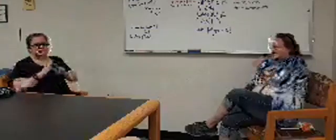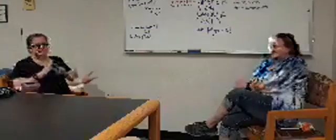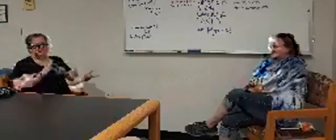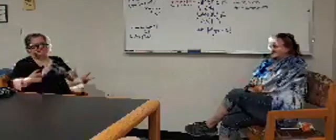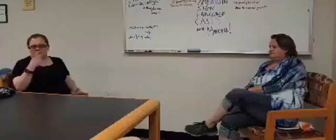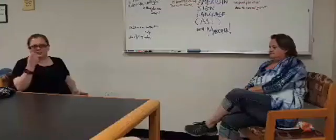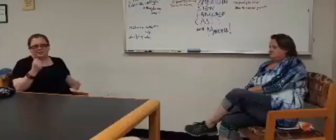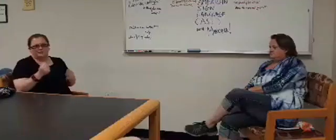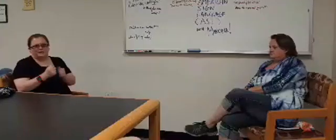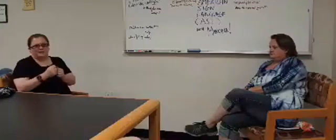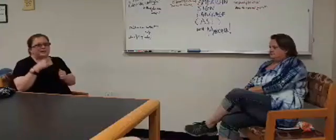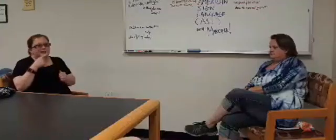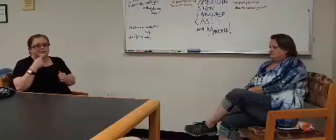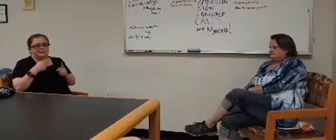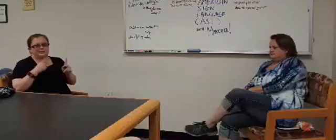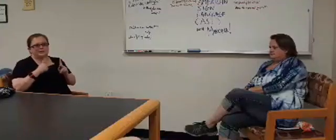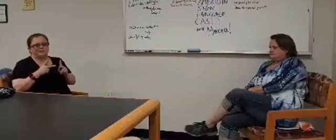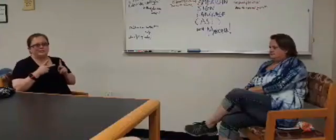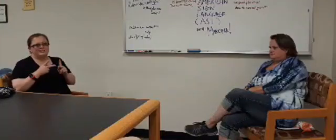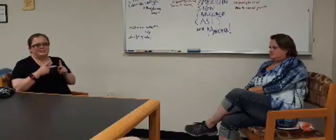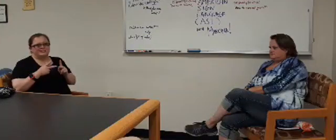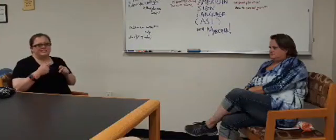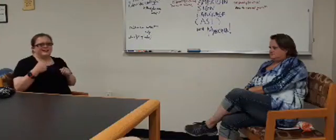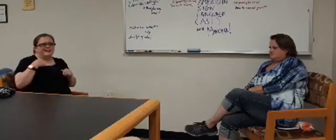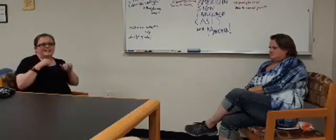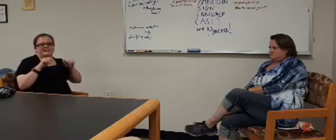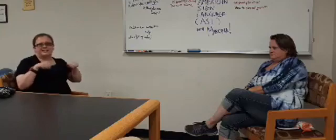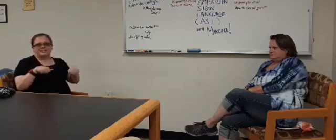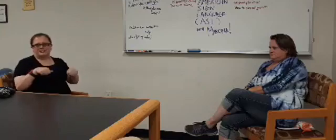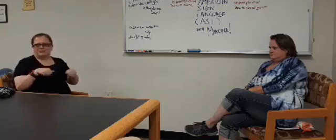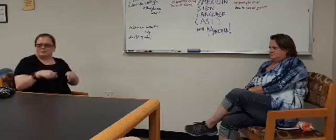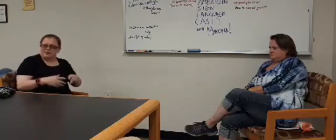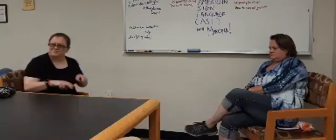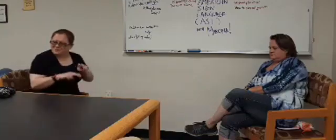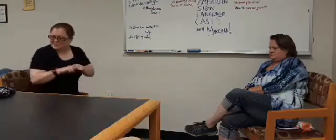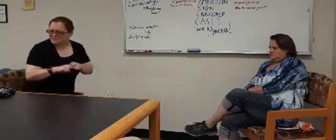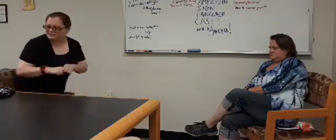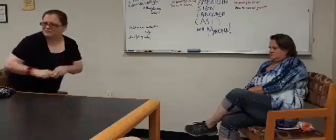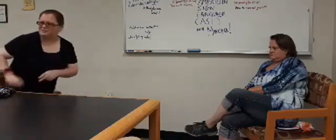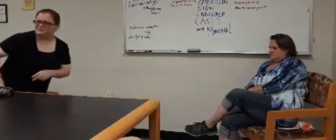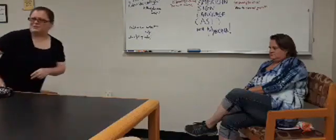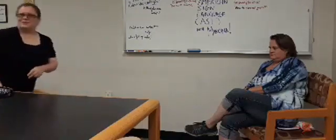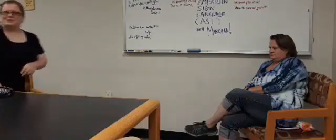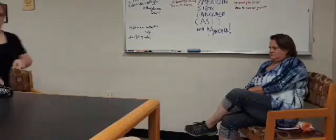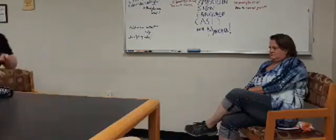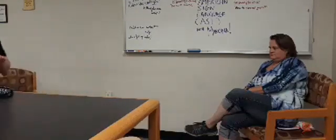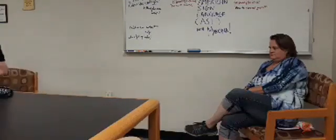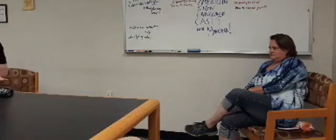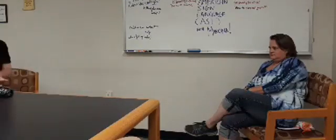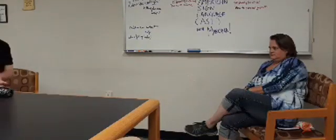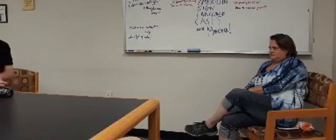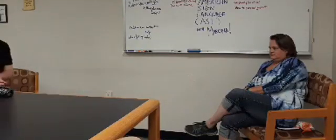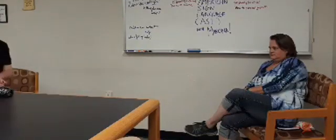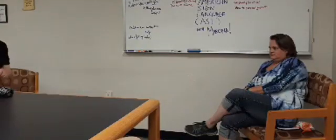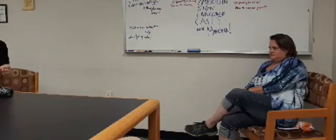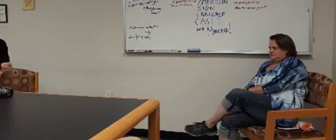Because, like, with hearing people, I can be sitting right here Right.